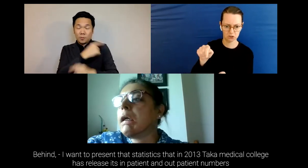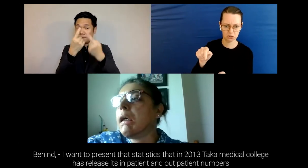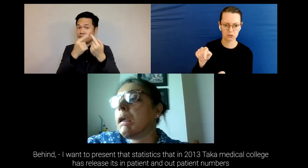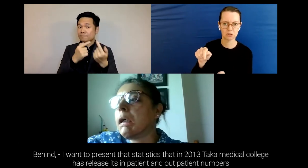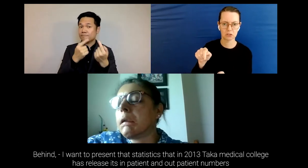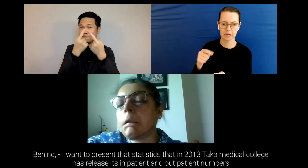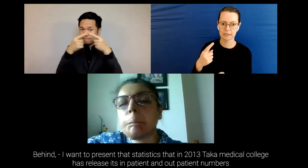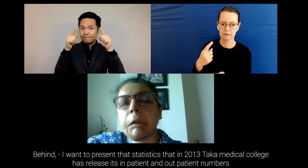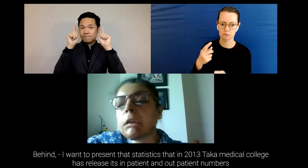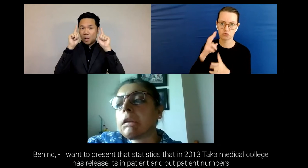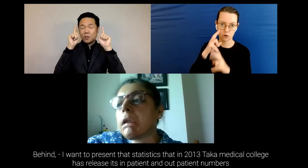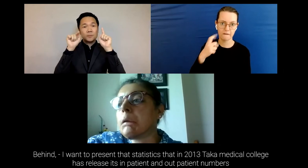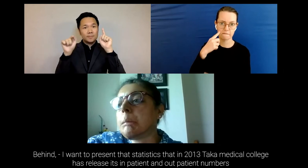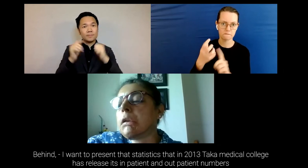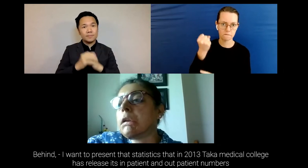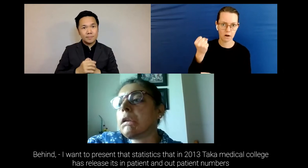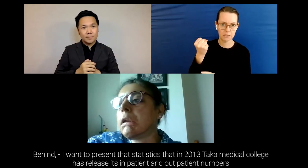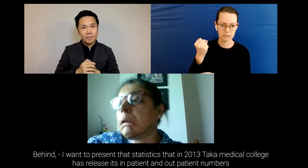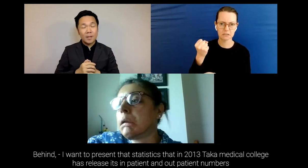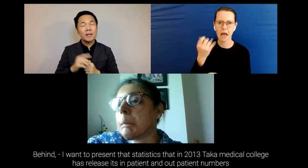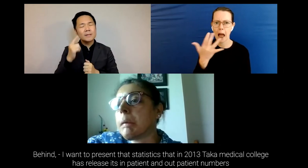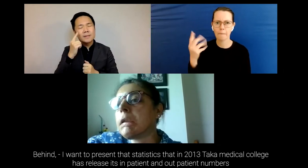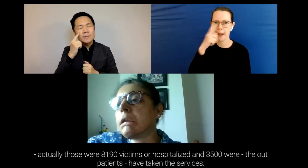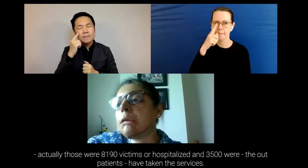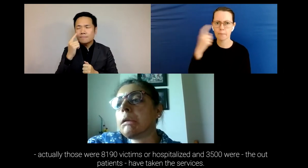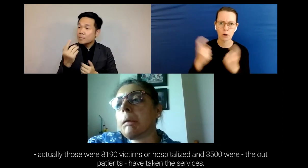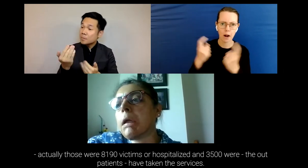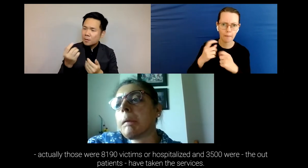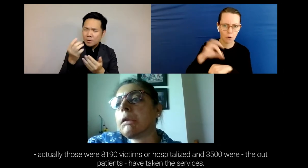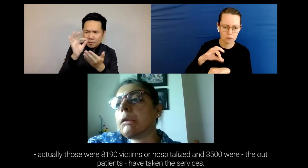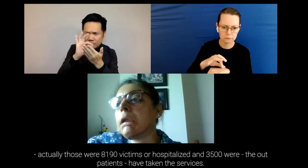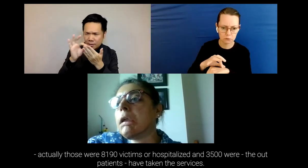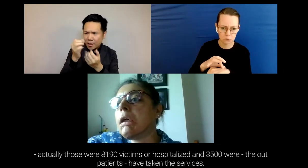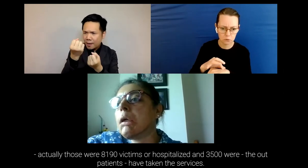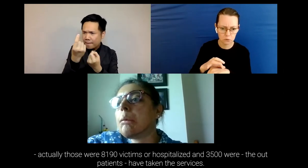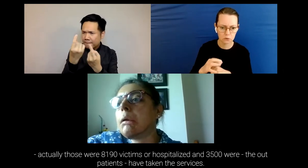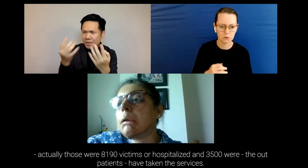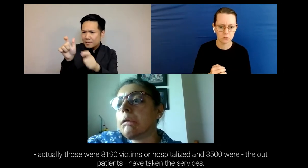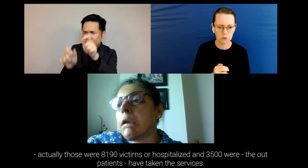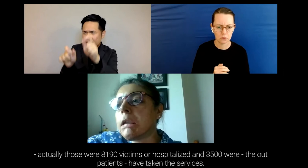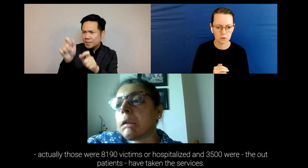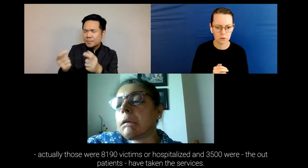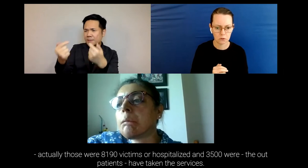their inpatient and outpatient numbers. Those became actually